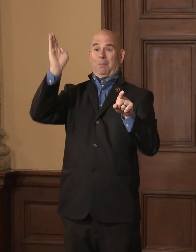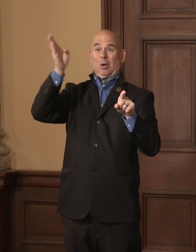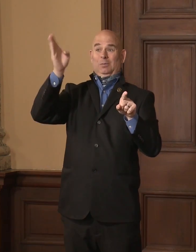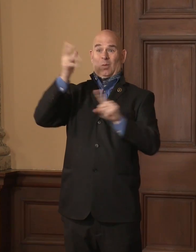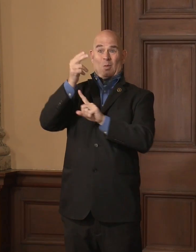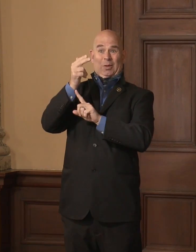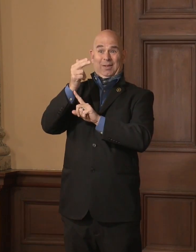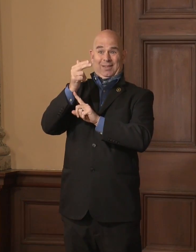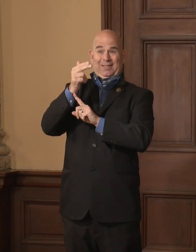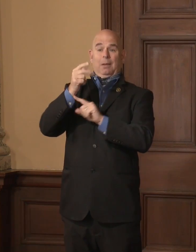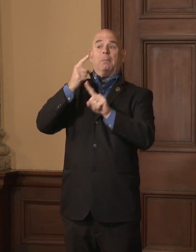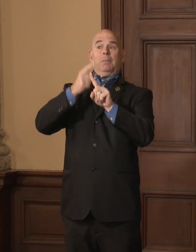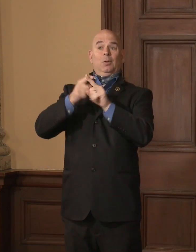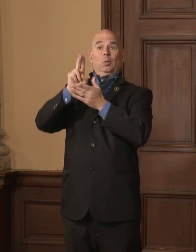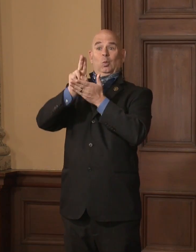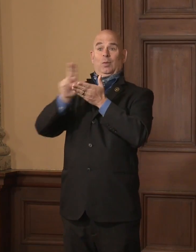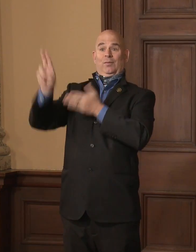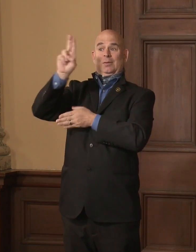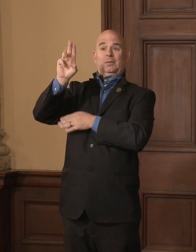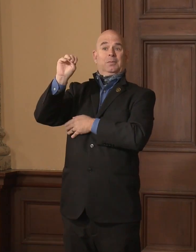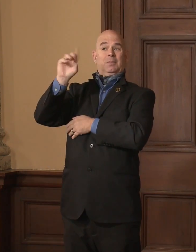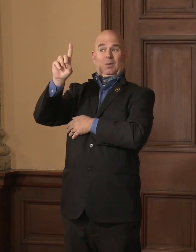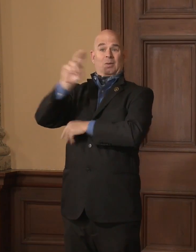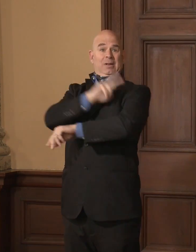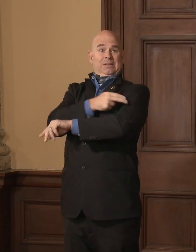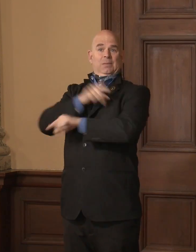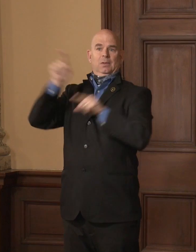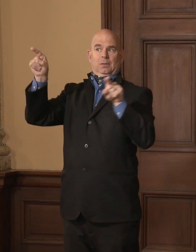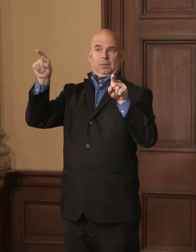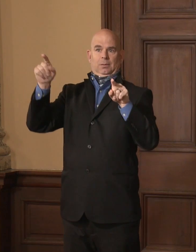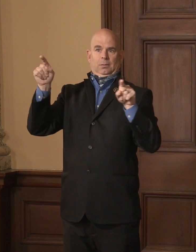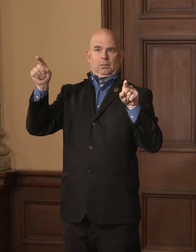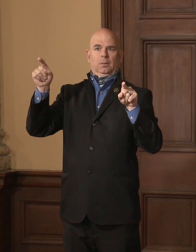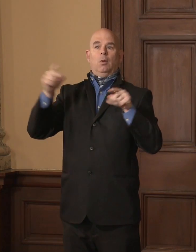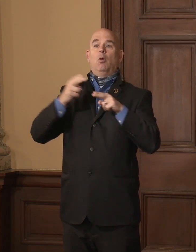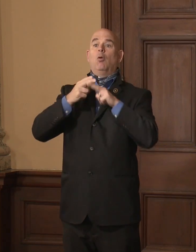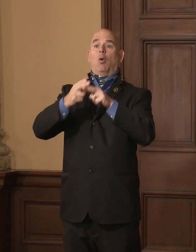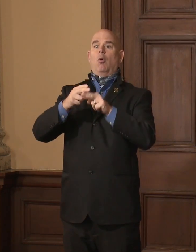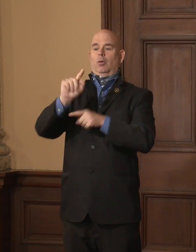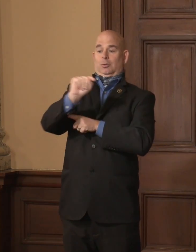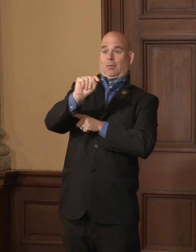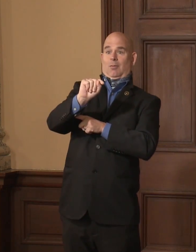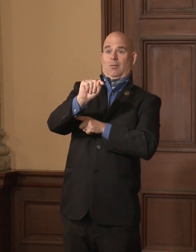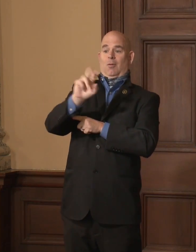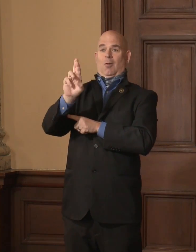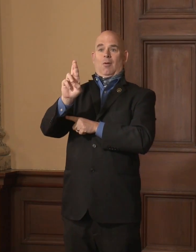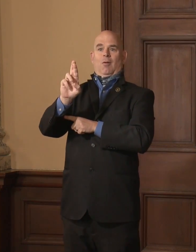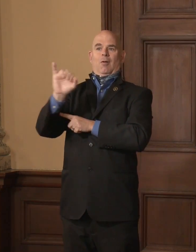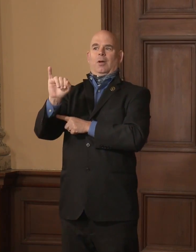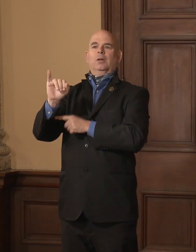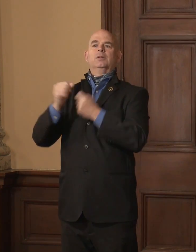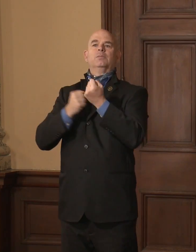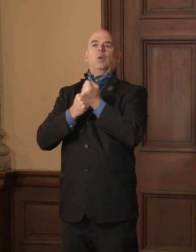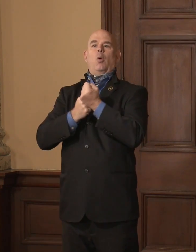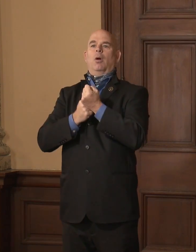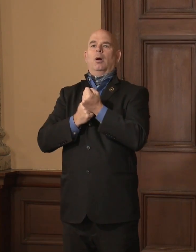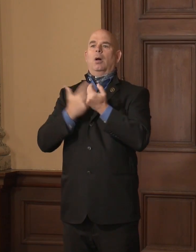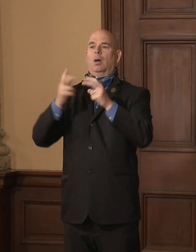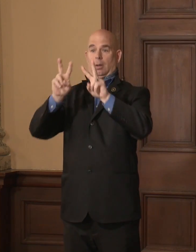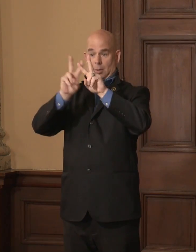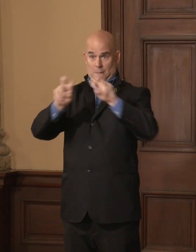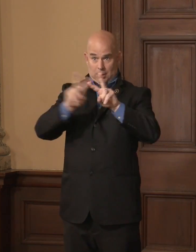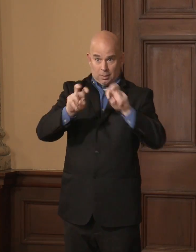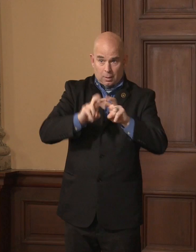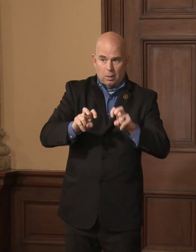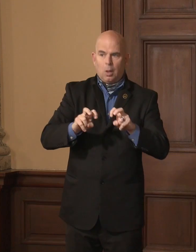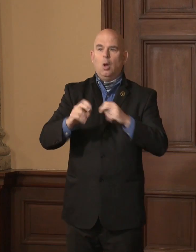entitled the TRI Support Initiative, Triage, Respite, and Isolation. This is a significant step in our continued work to